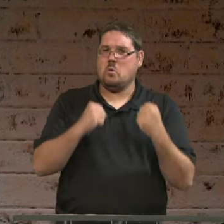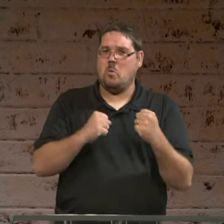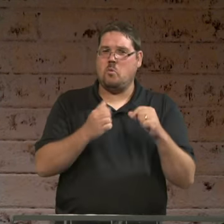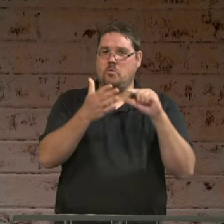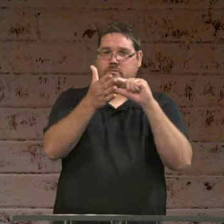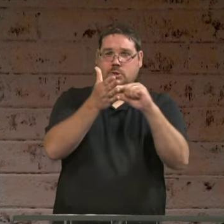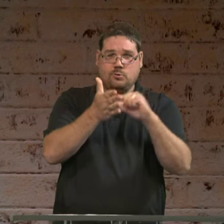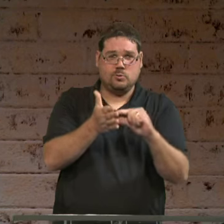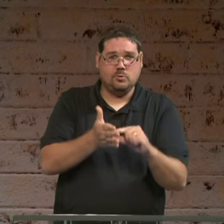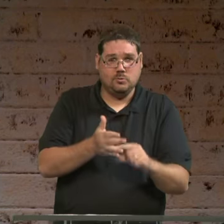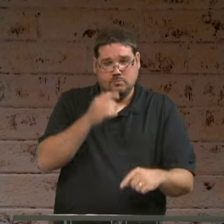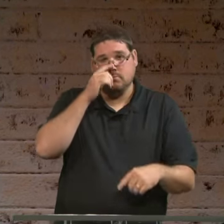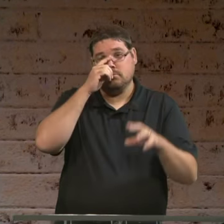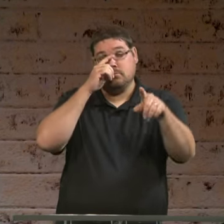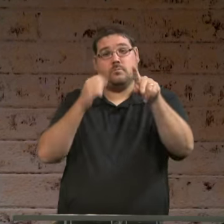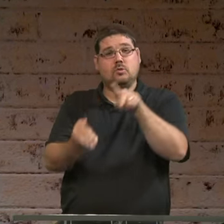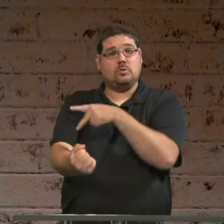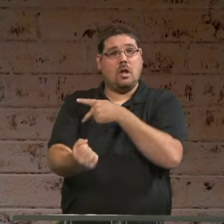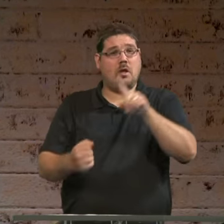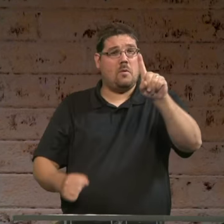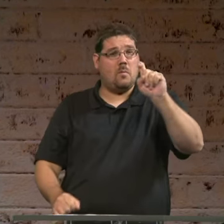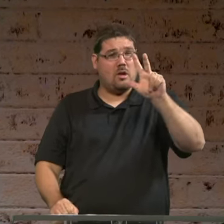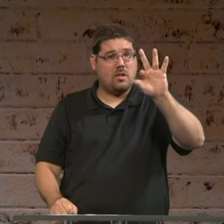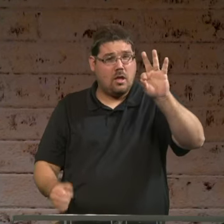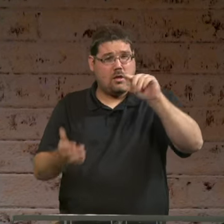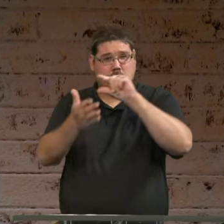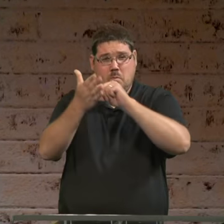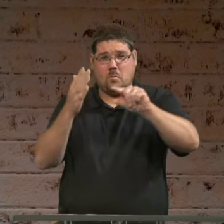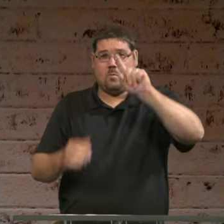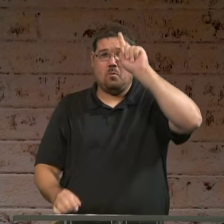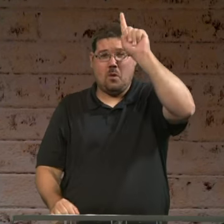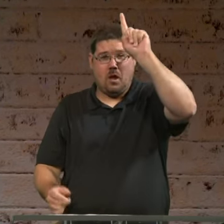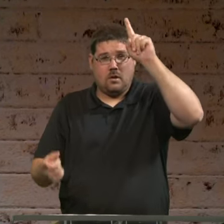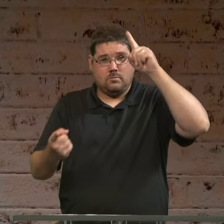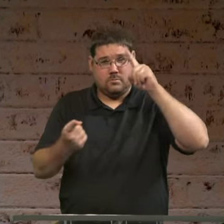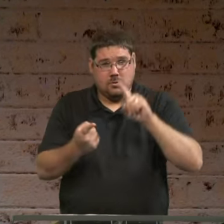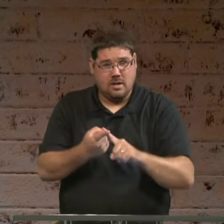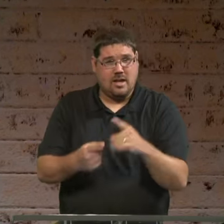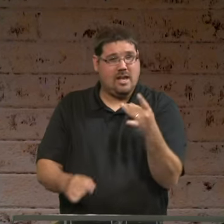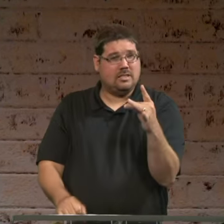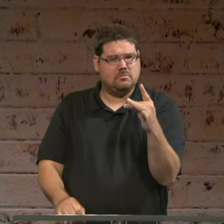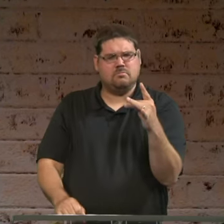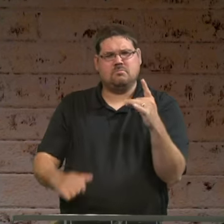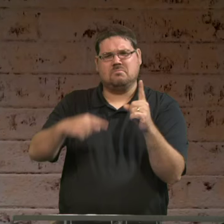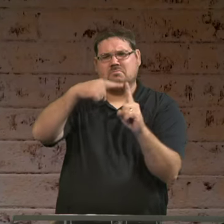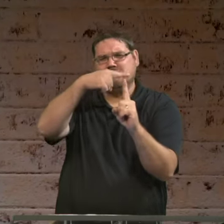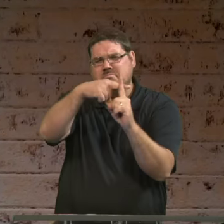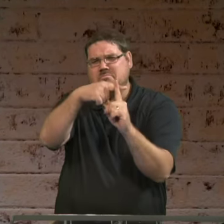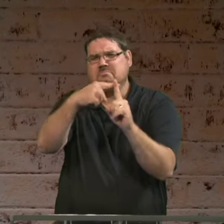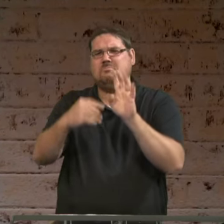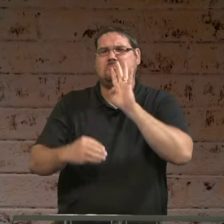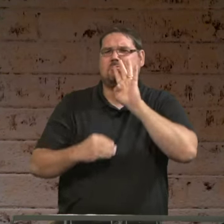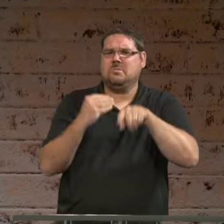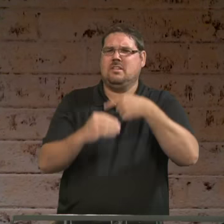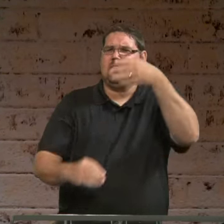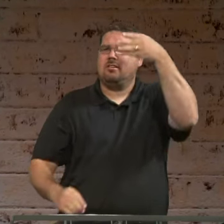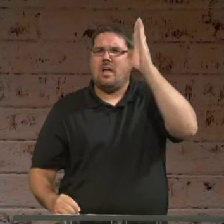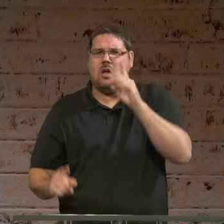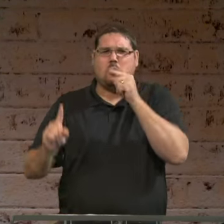That's quite the language there in those verses. So far in Psalm chapter 139, verses 1 through